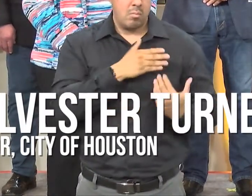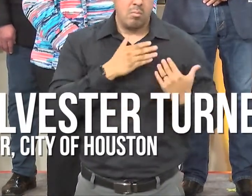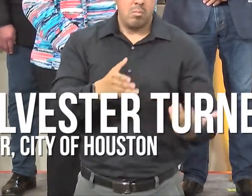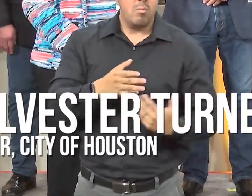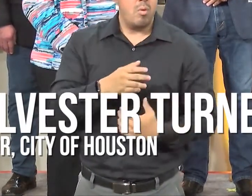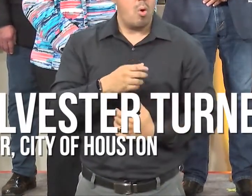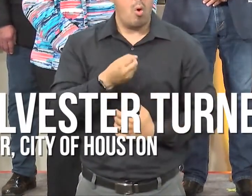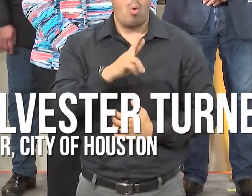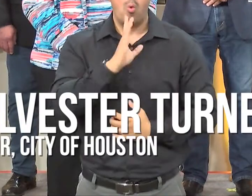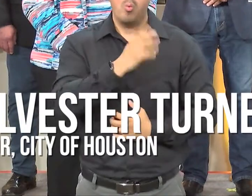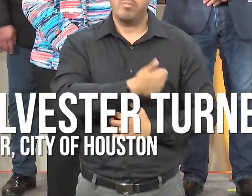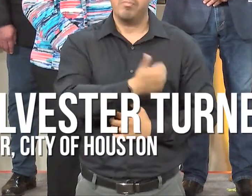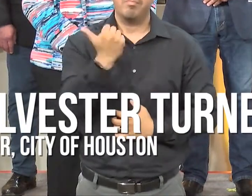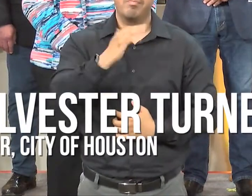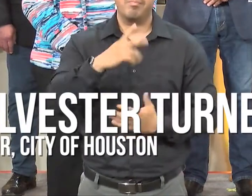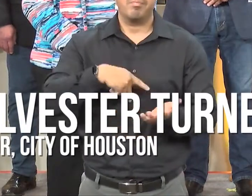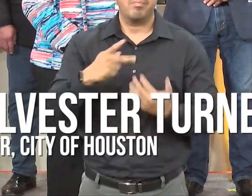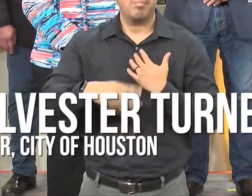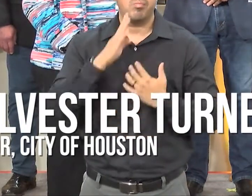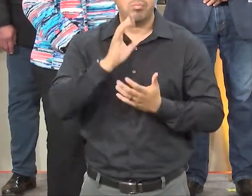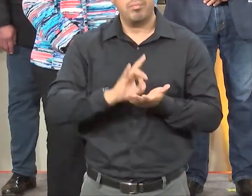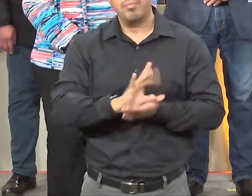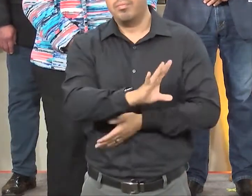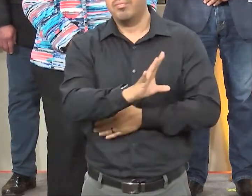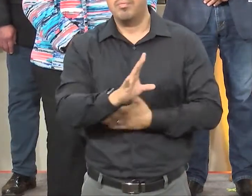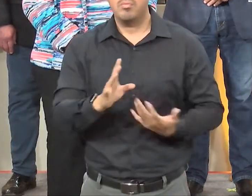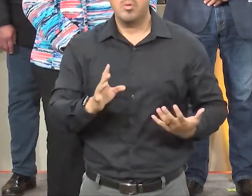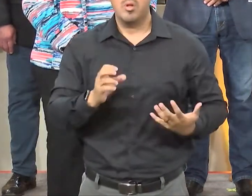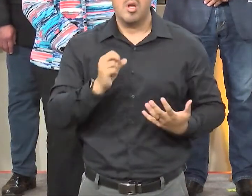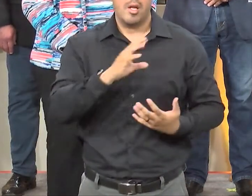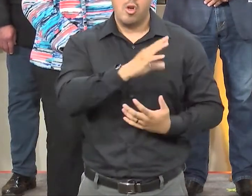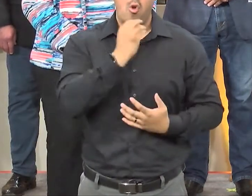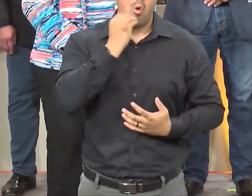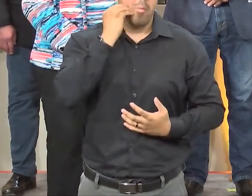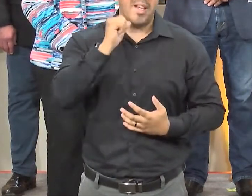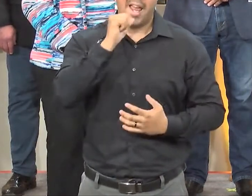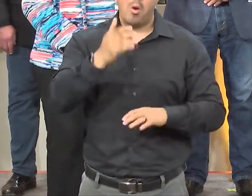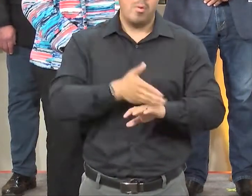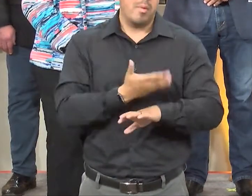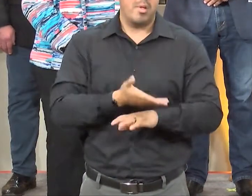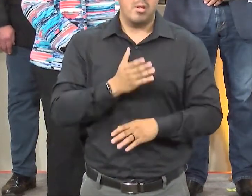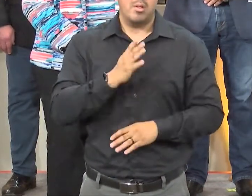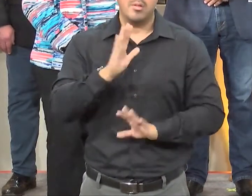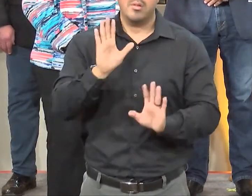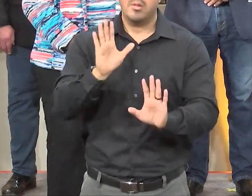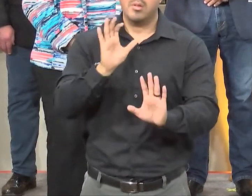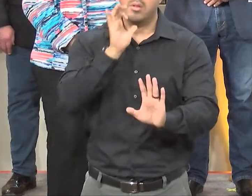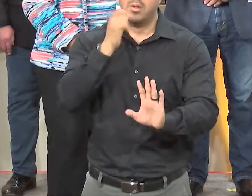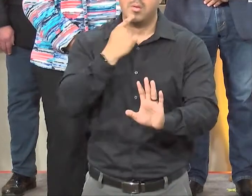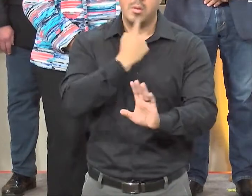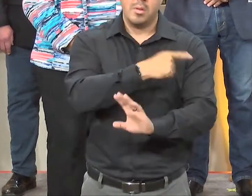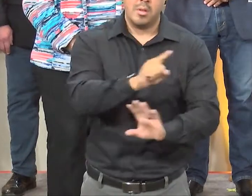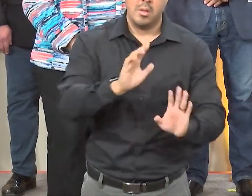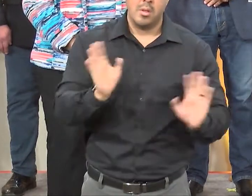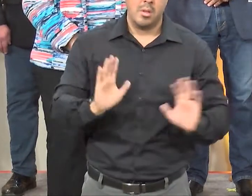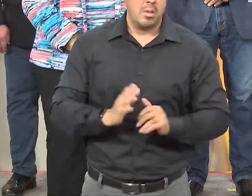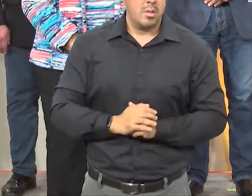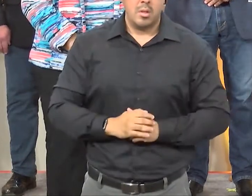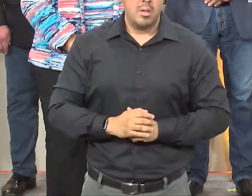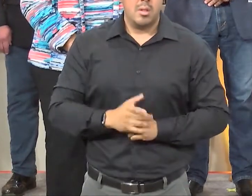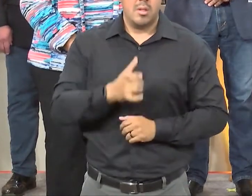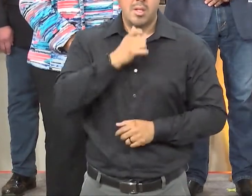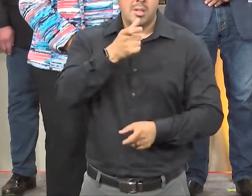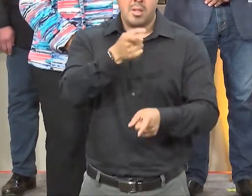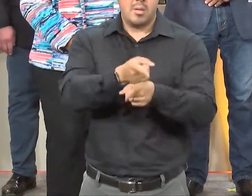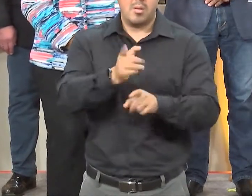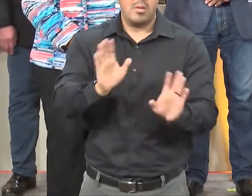contract or you're out of the program at all, and your home will not be repaired. Don't do that, because that